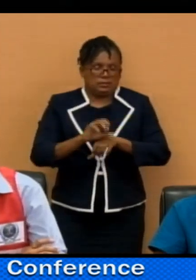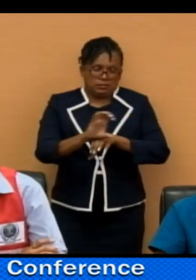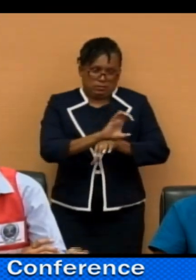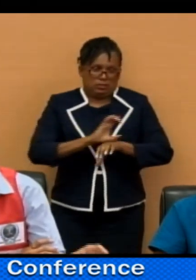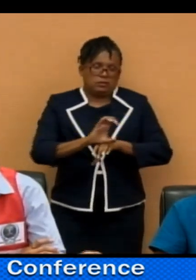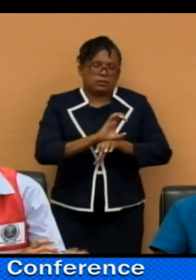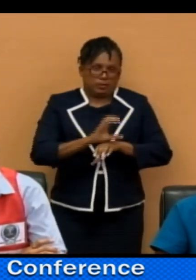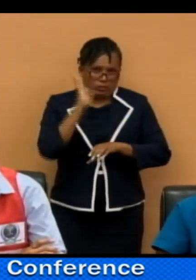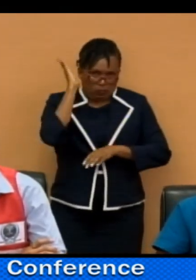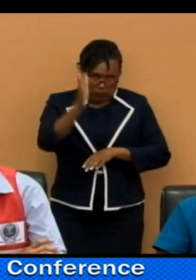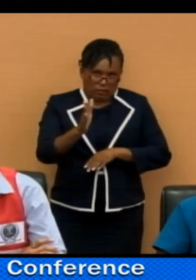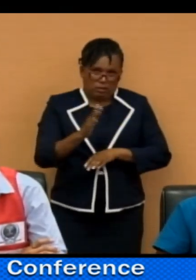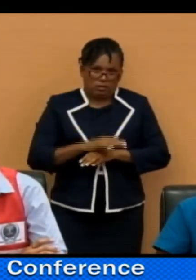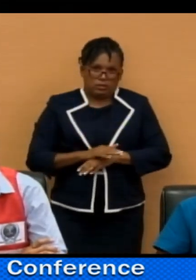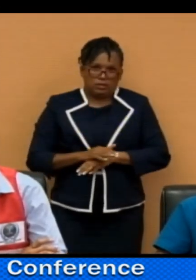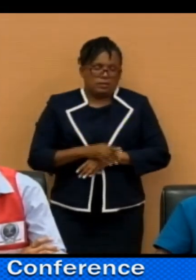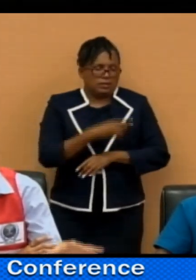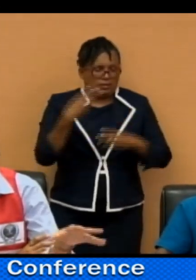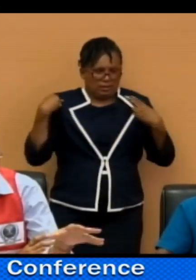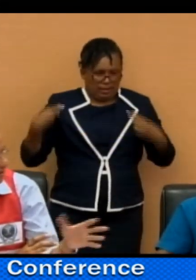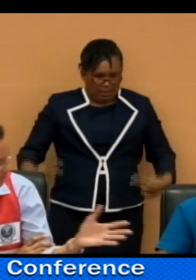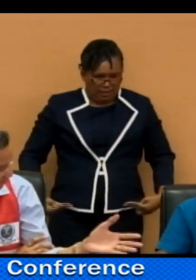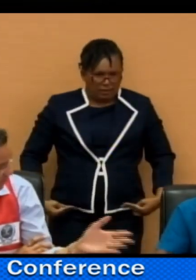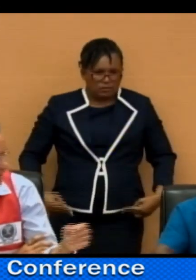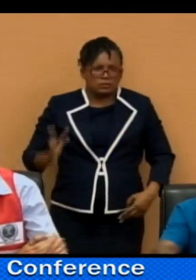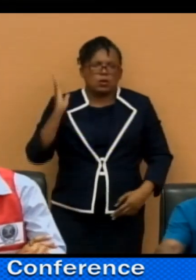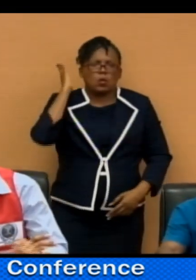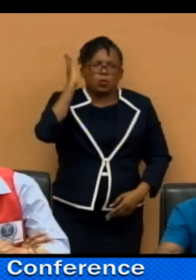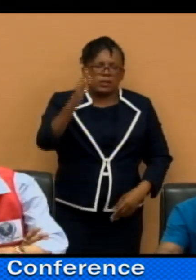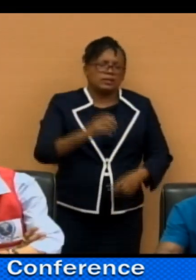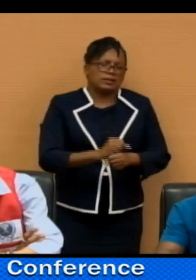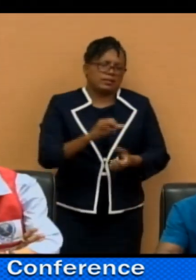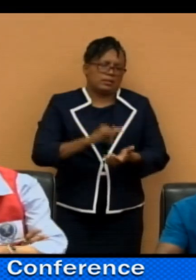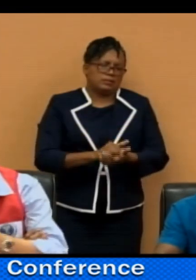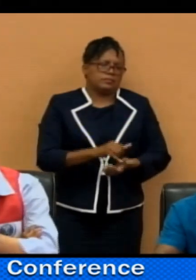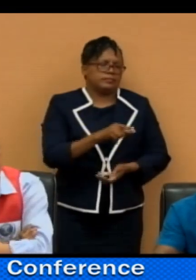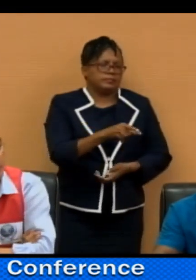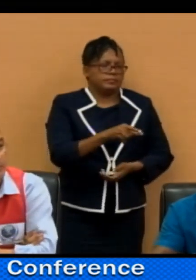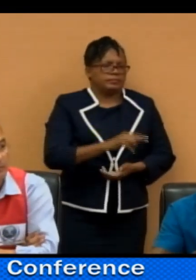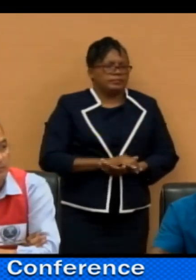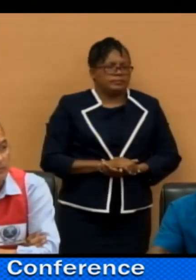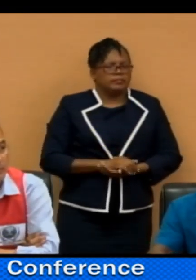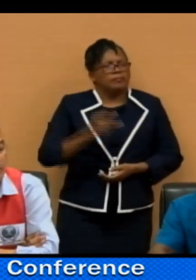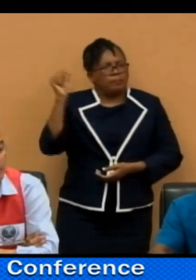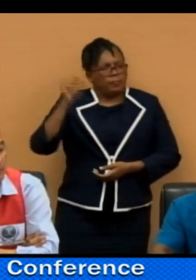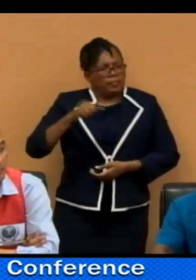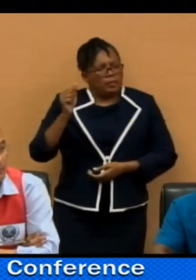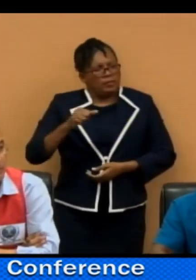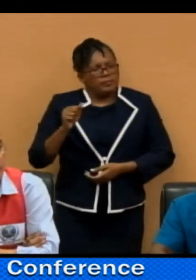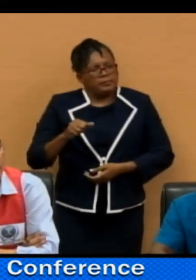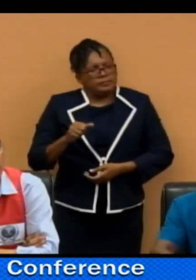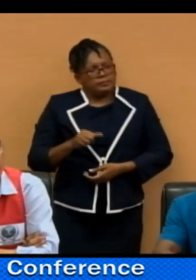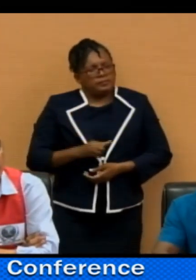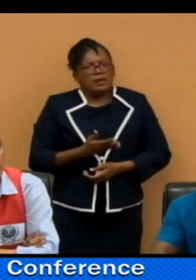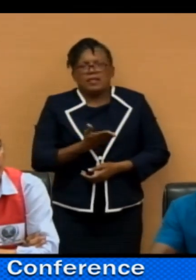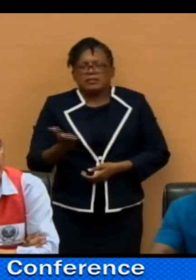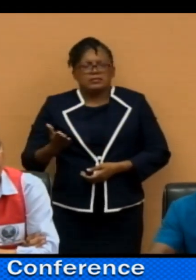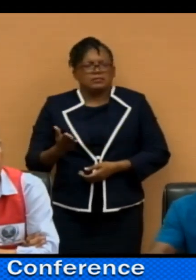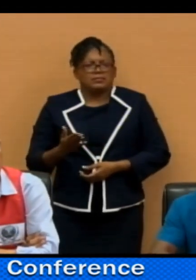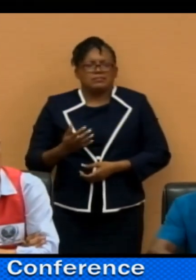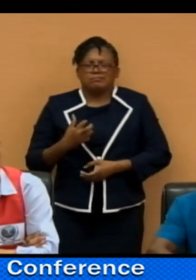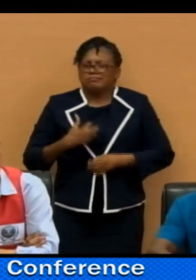healthcare professionals decide on that from a medical standpoint. Yeah, like this has been a really